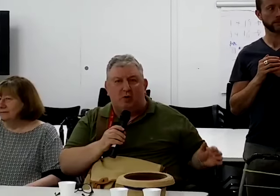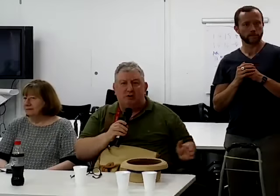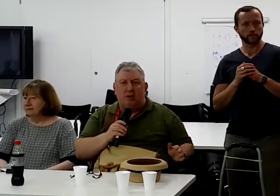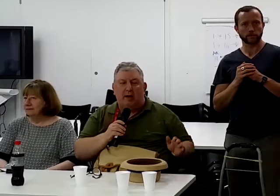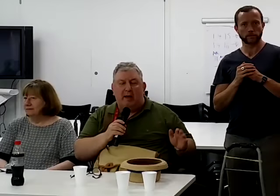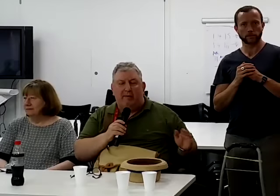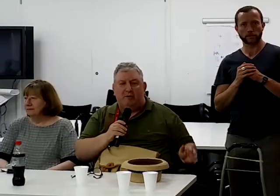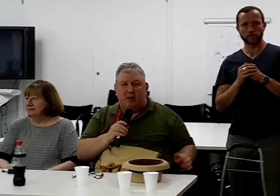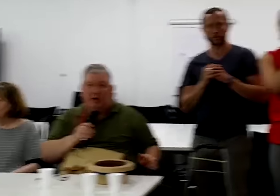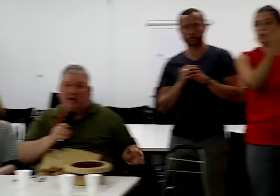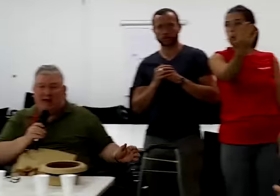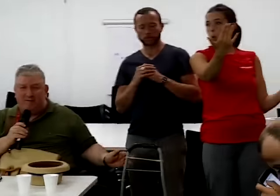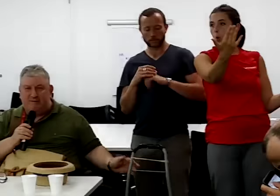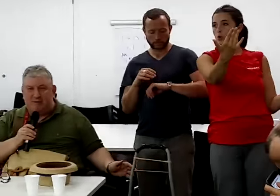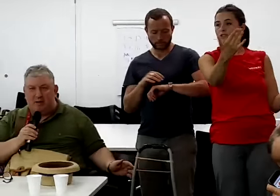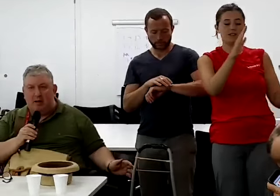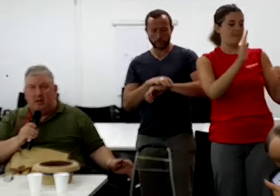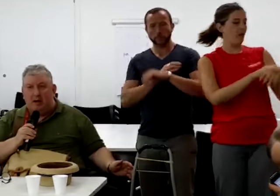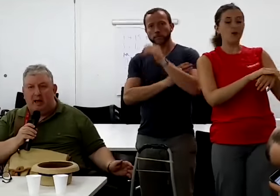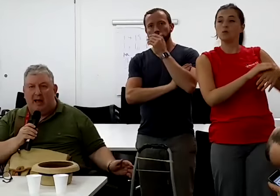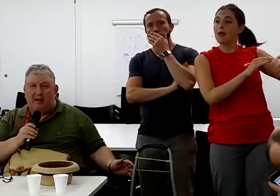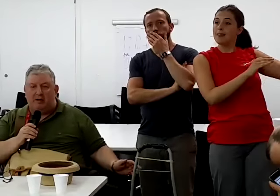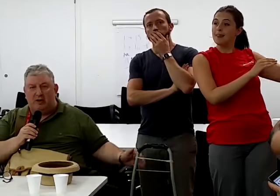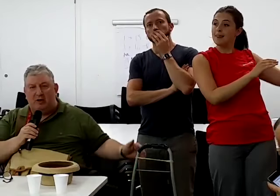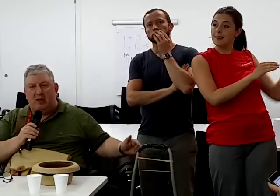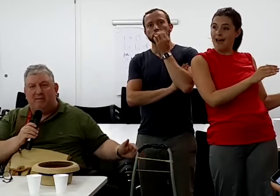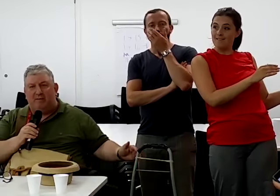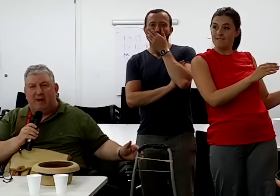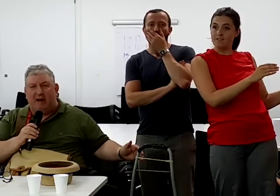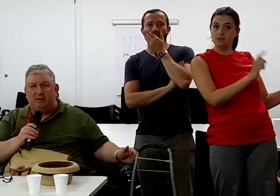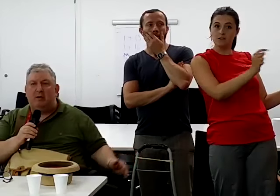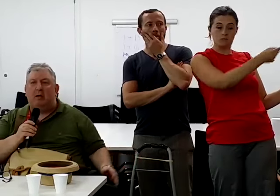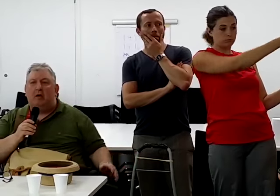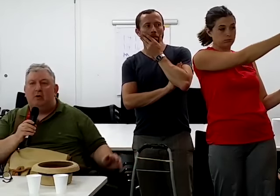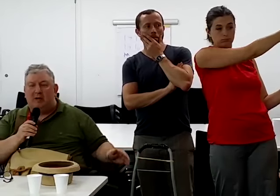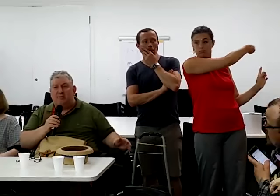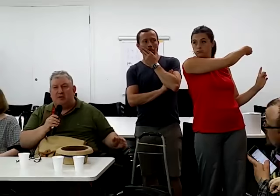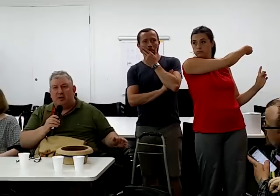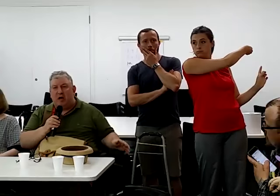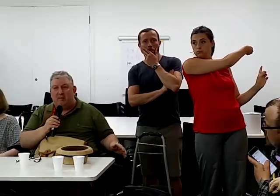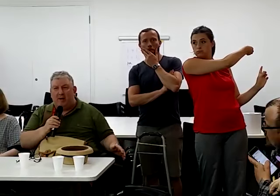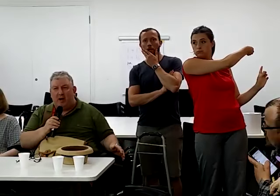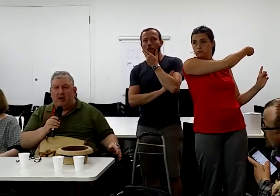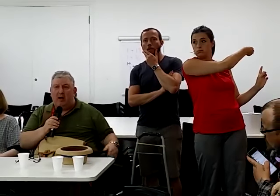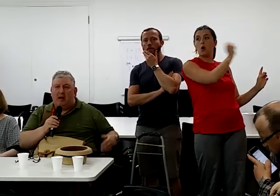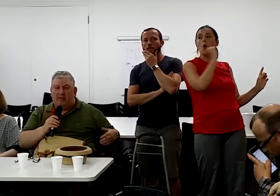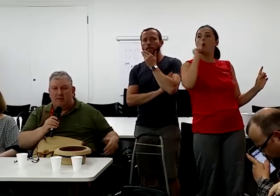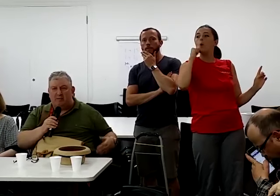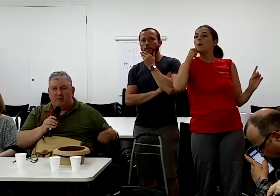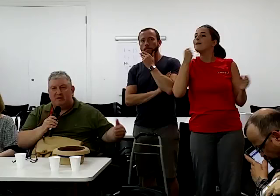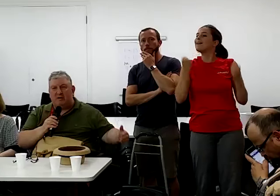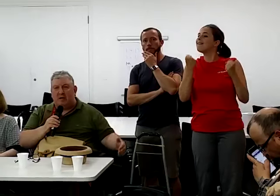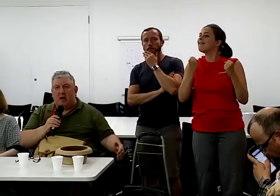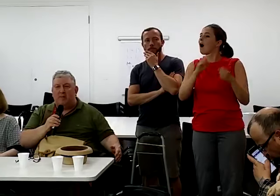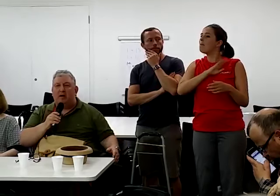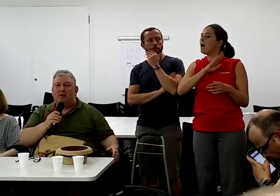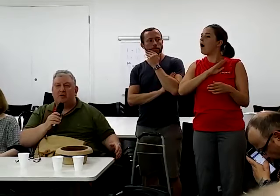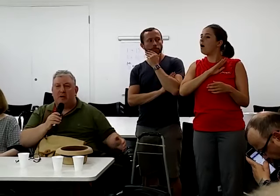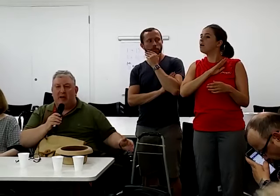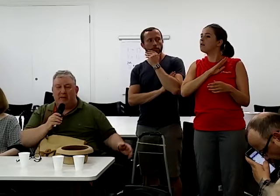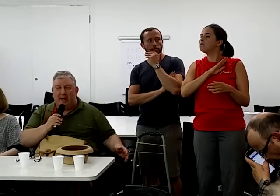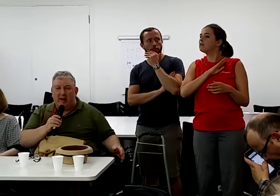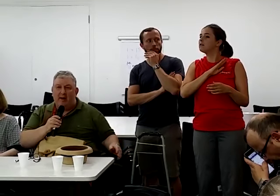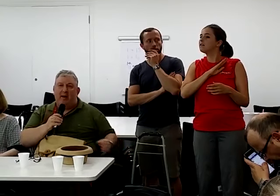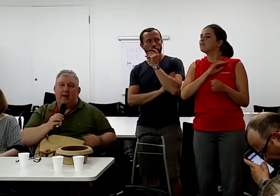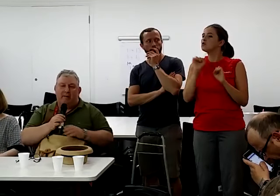it sets the doors. If you turn left and continue left around, we'll come to the car park. If we just move into the car